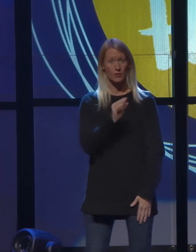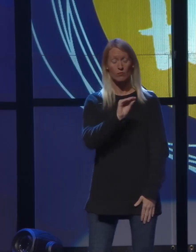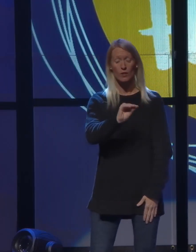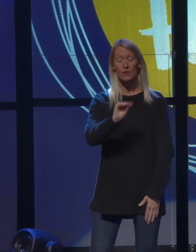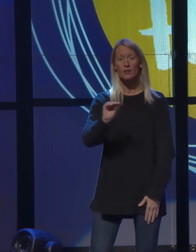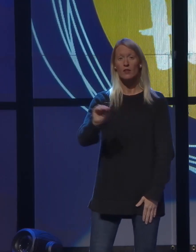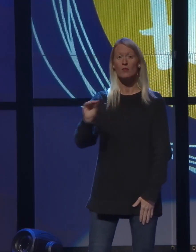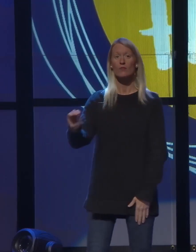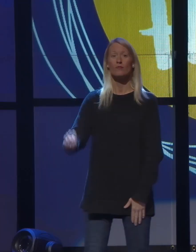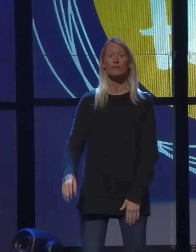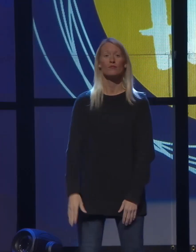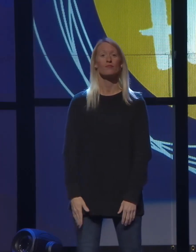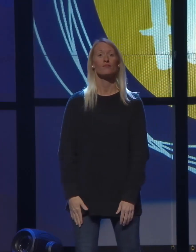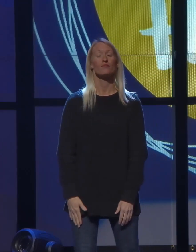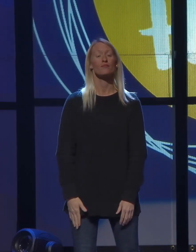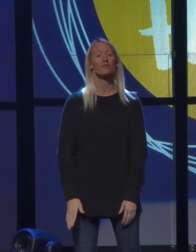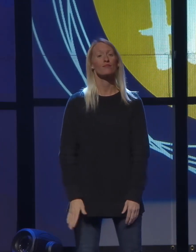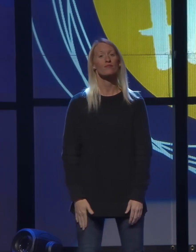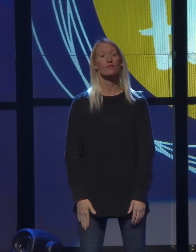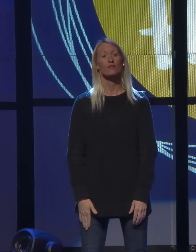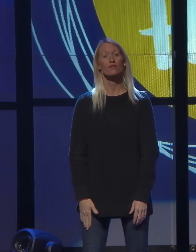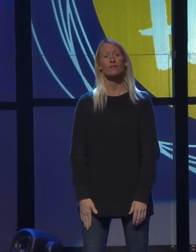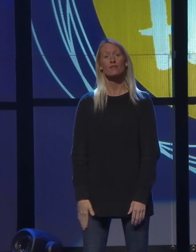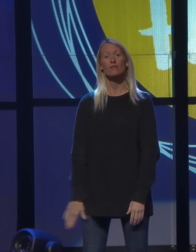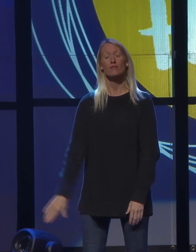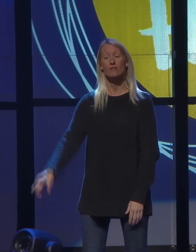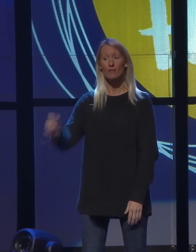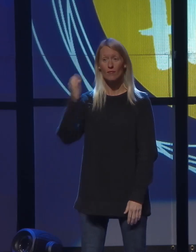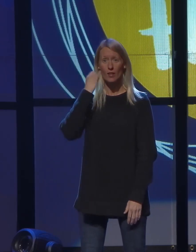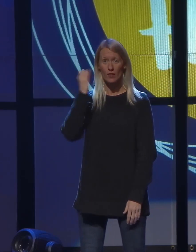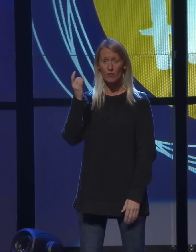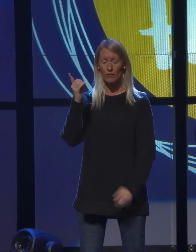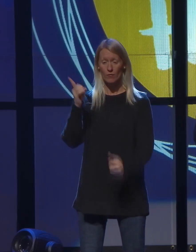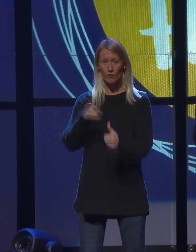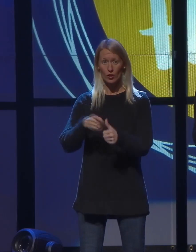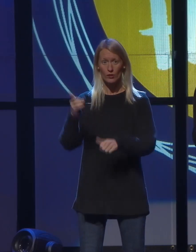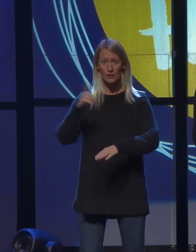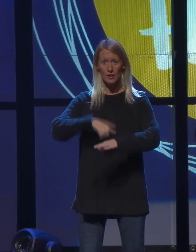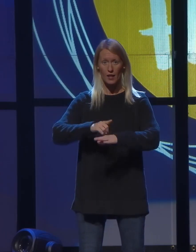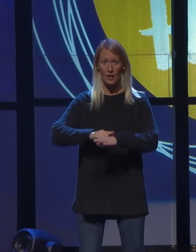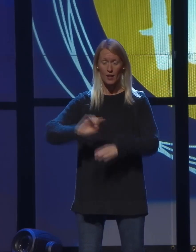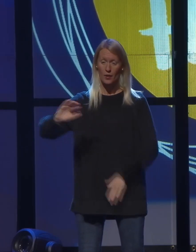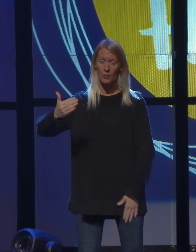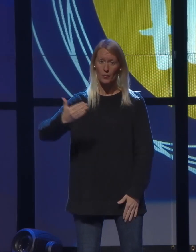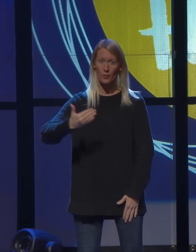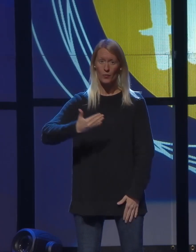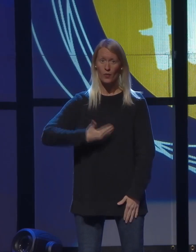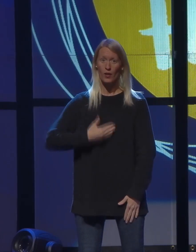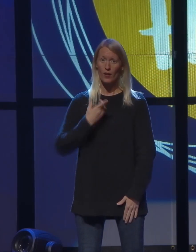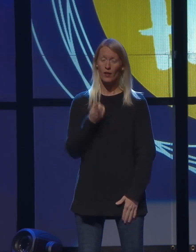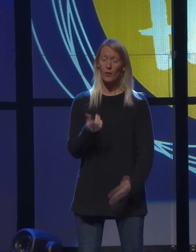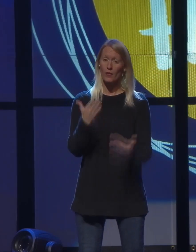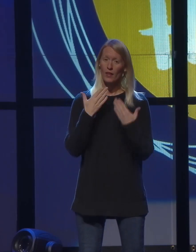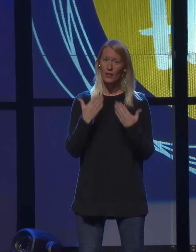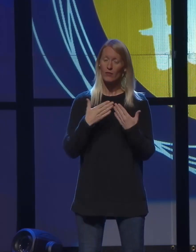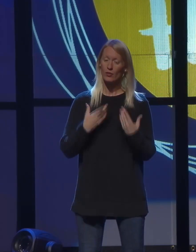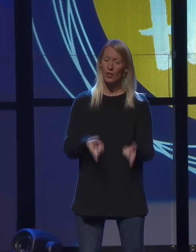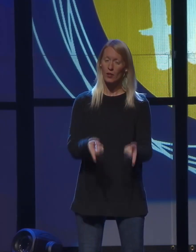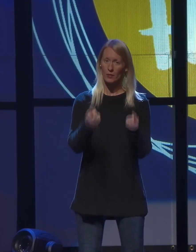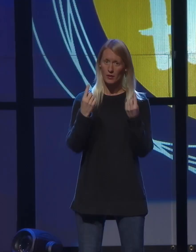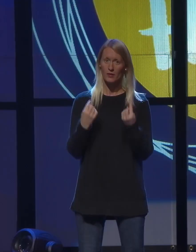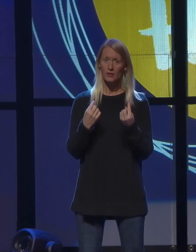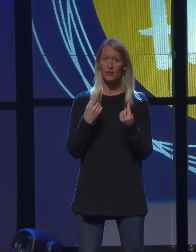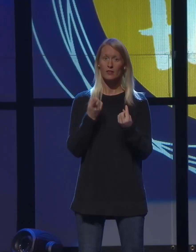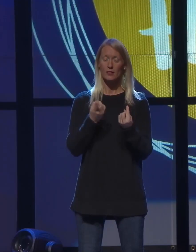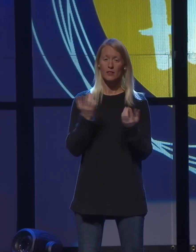can get you one of those. If you are new here today, welcome. Thanks for coming and hanging out with us.